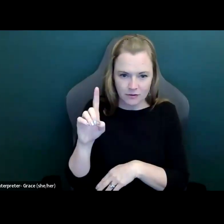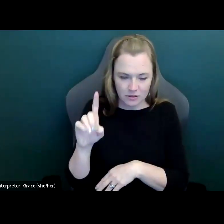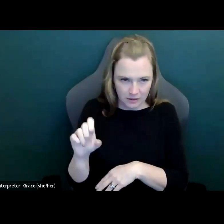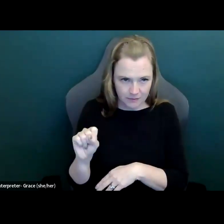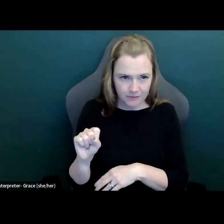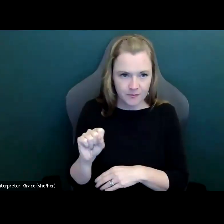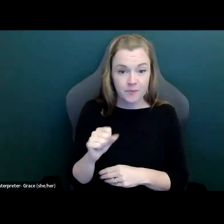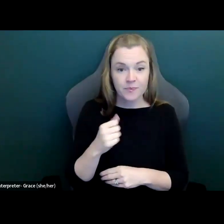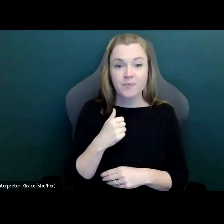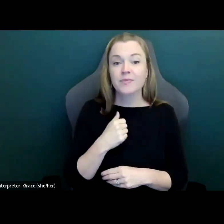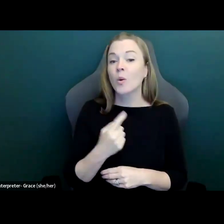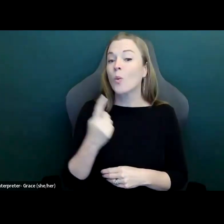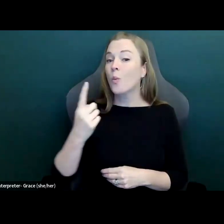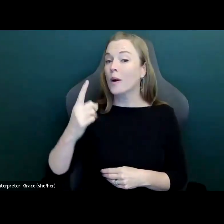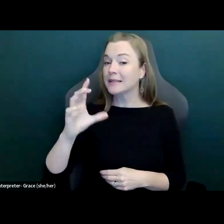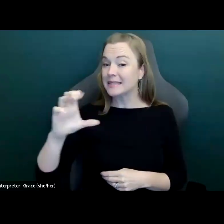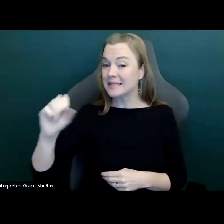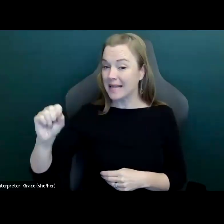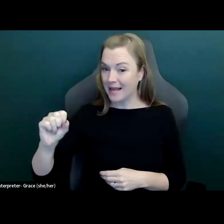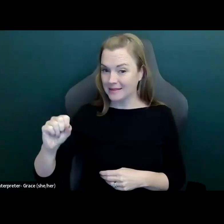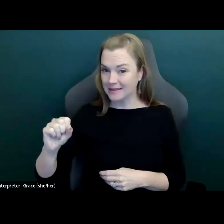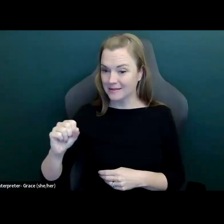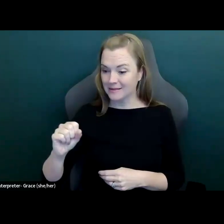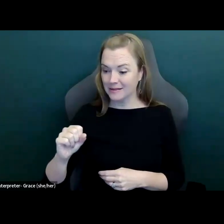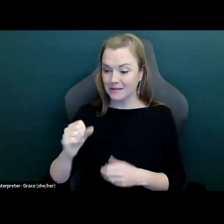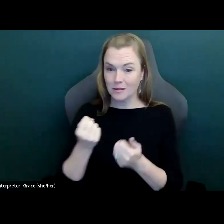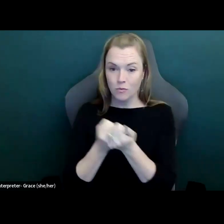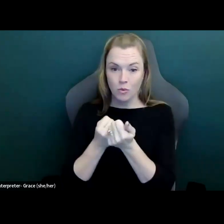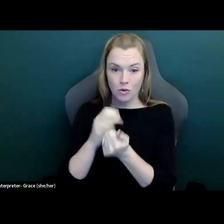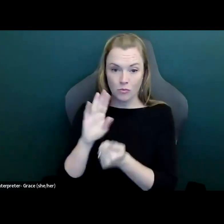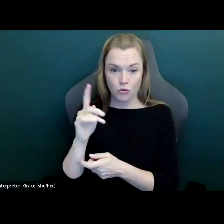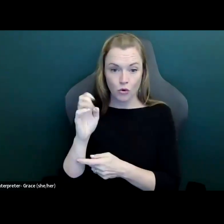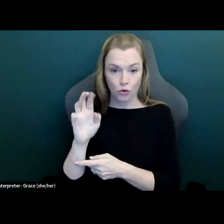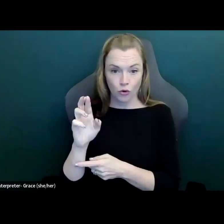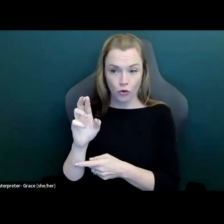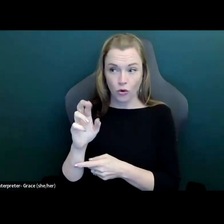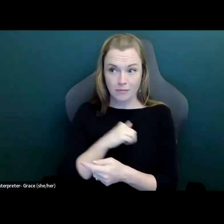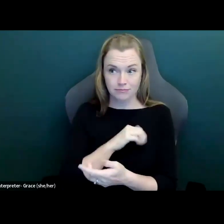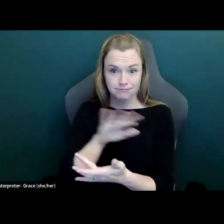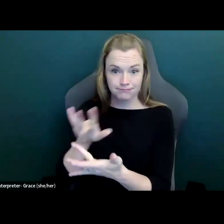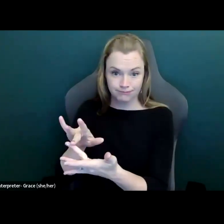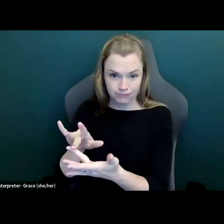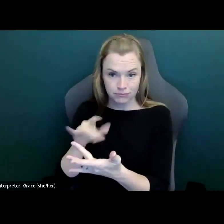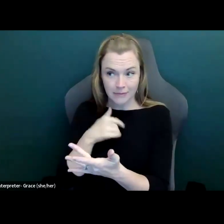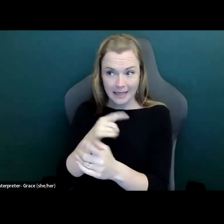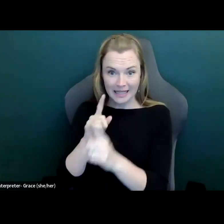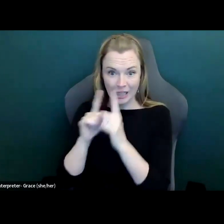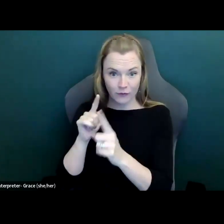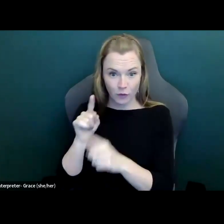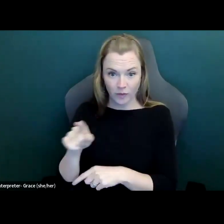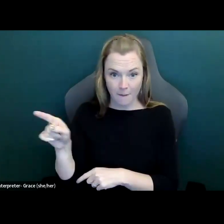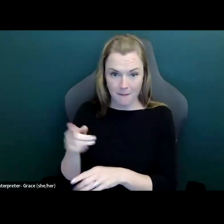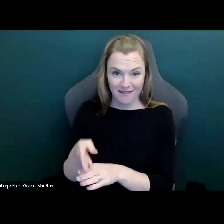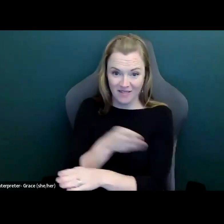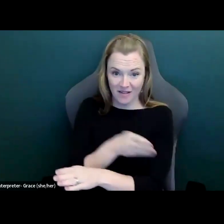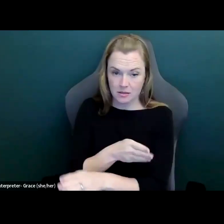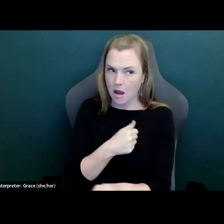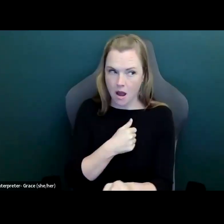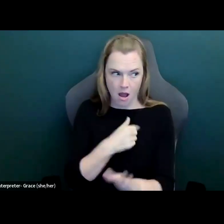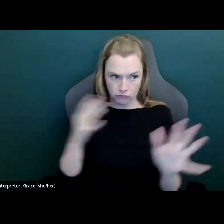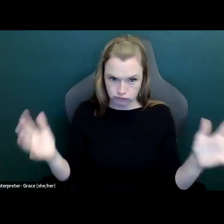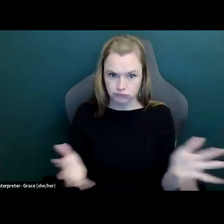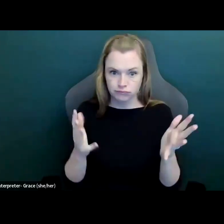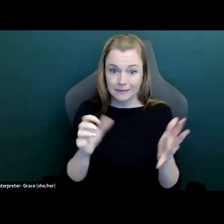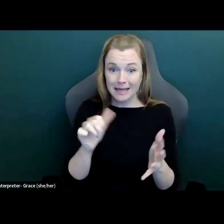an incredible CCS and support broker, and spoke with and interviewed them in advance. And I would strongly encourage anybody thinking